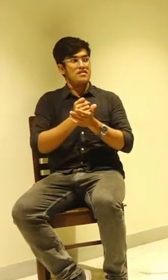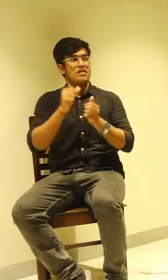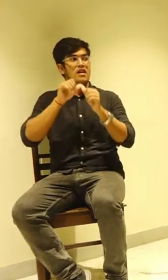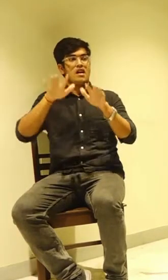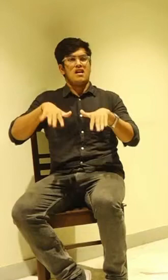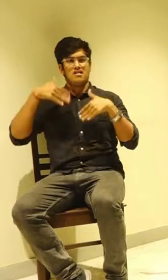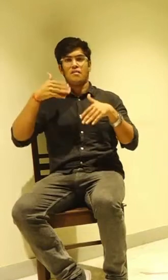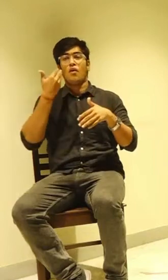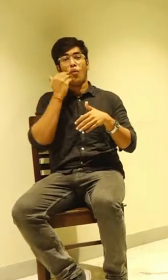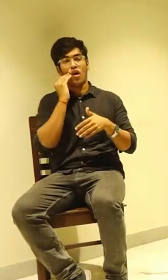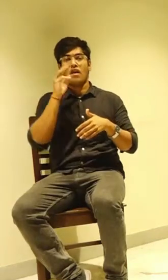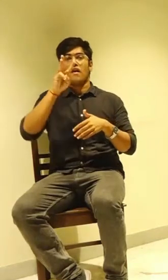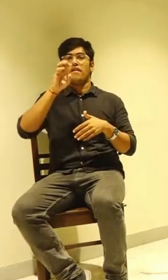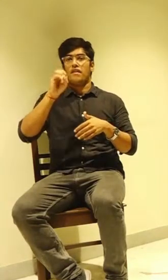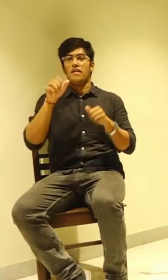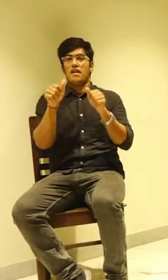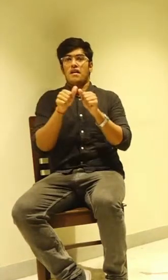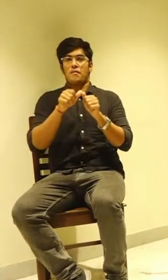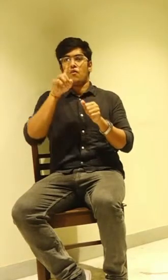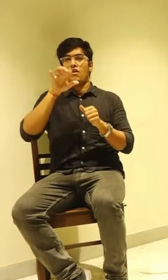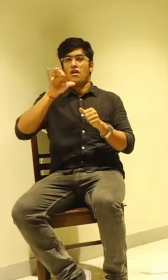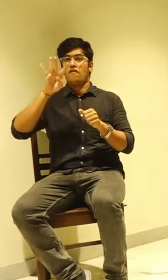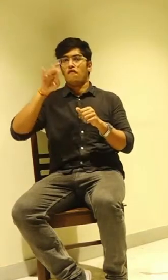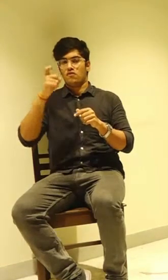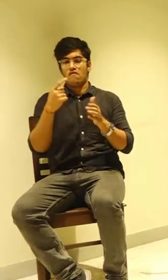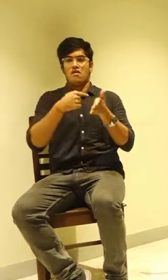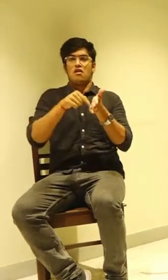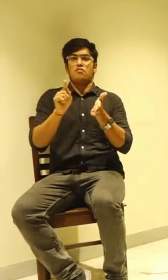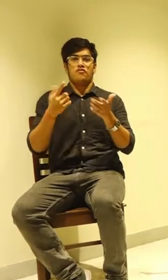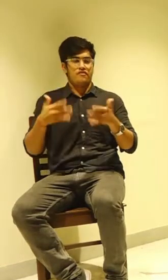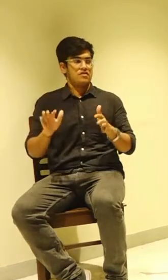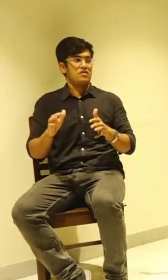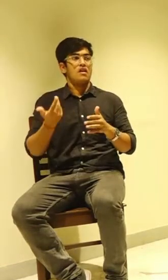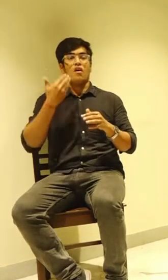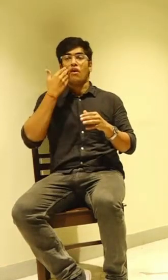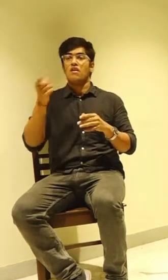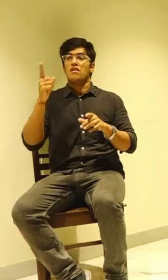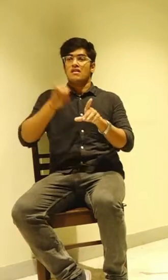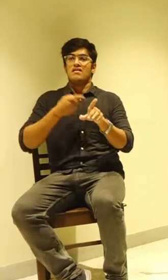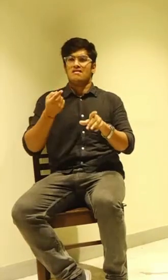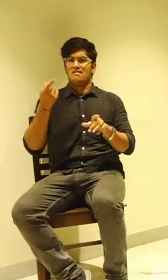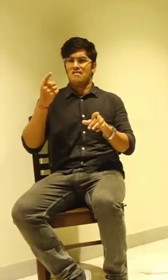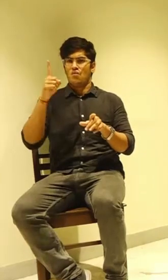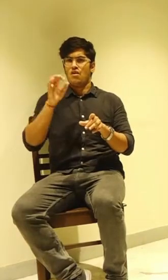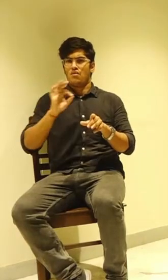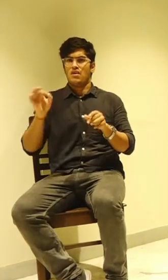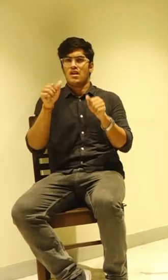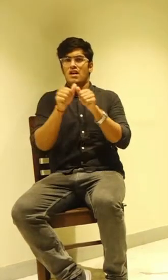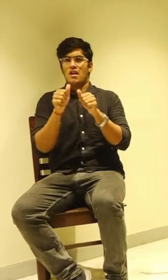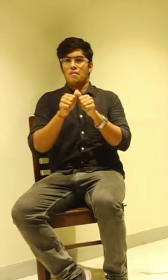on the 30th of April 1947. If you ever have a chance, you should read those debates which lasted in the last week of April